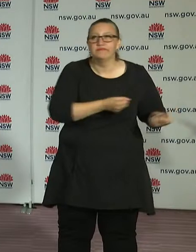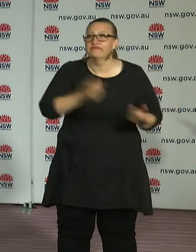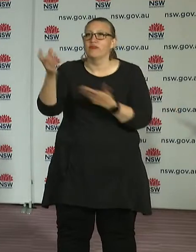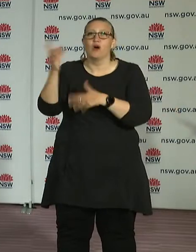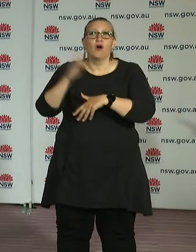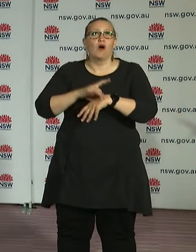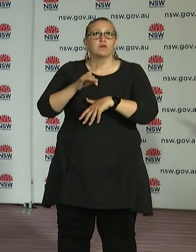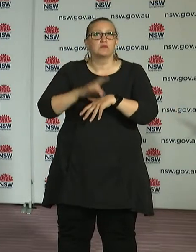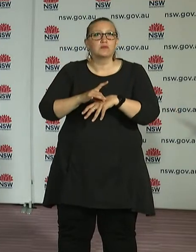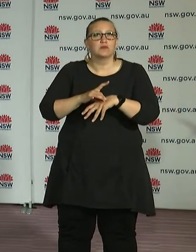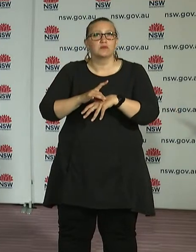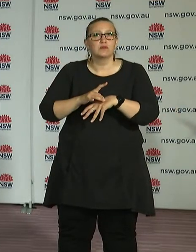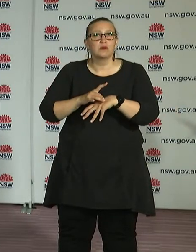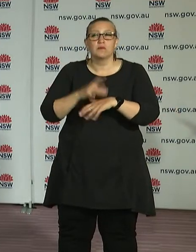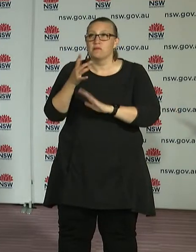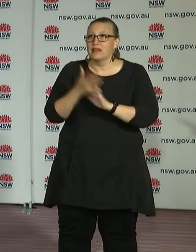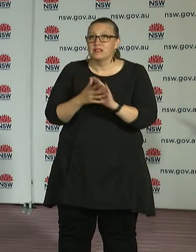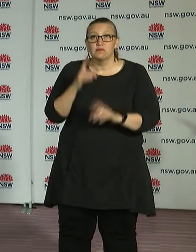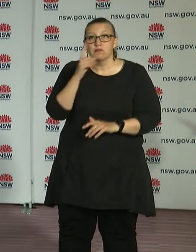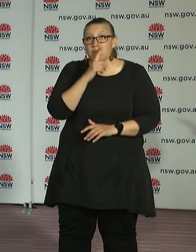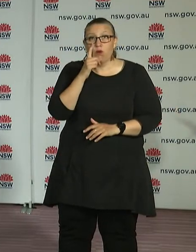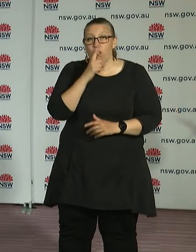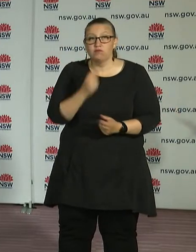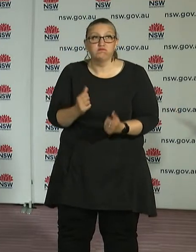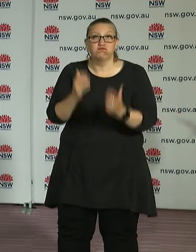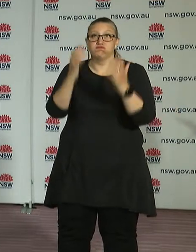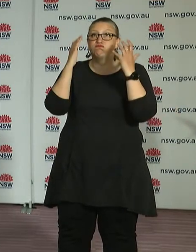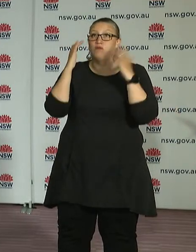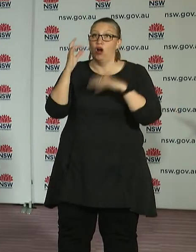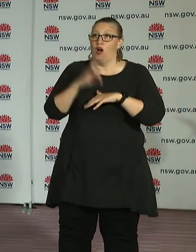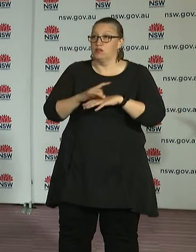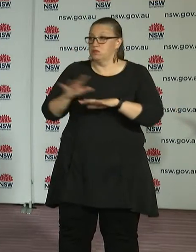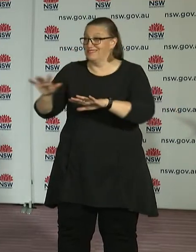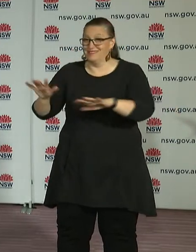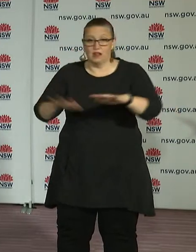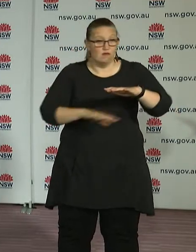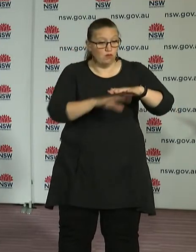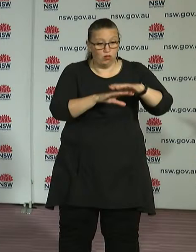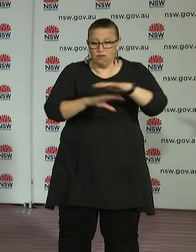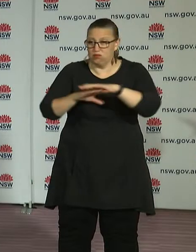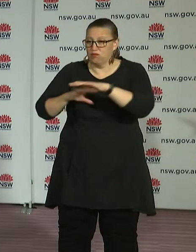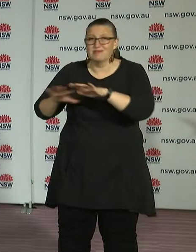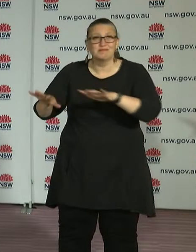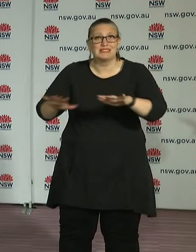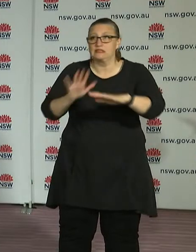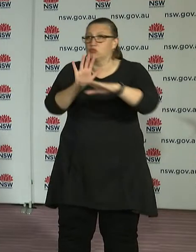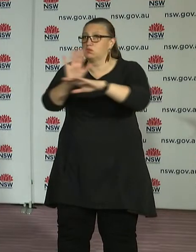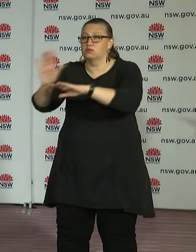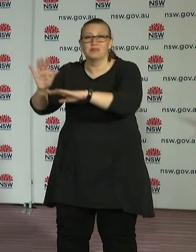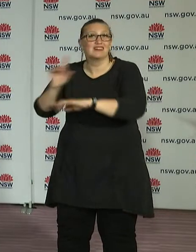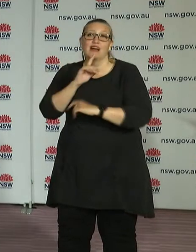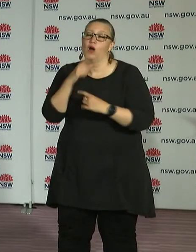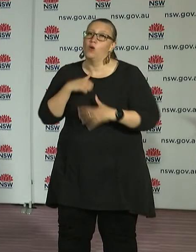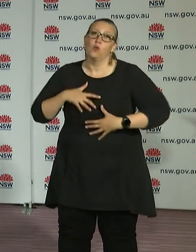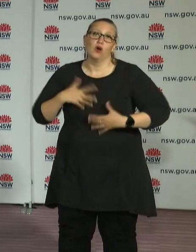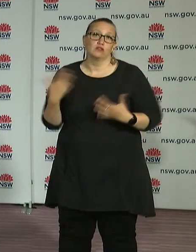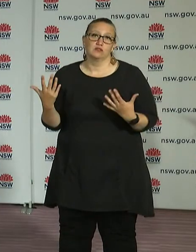ask everybody to think about what they're going to do in that week, think about the loved ones they're going to see, but just exercise that degree of